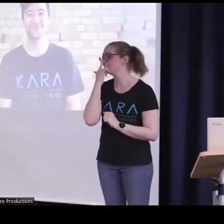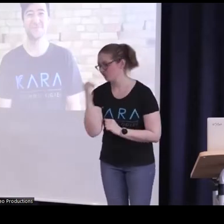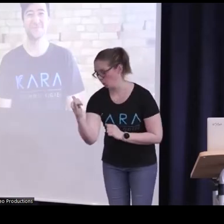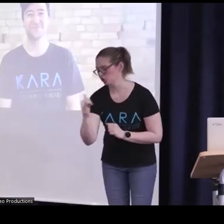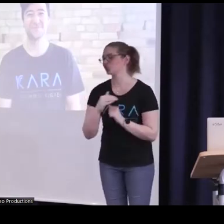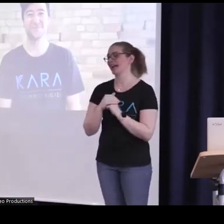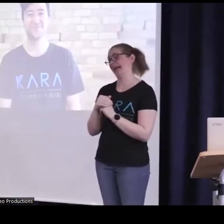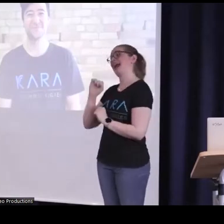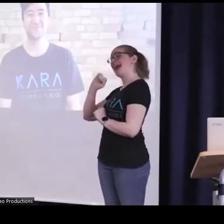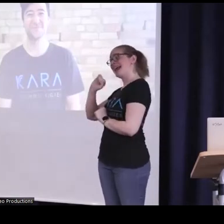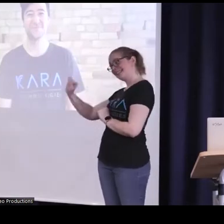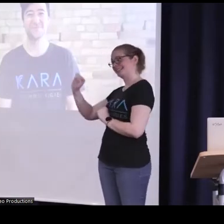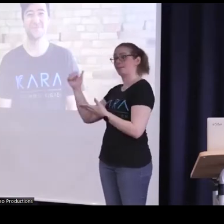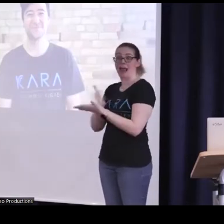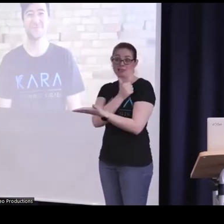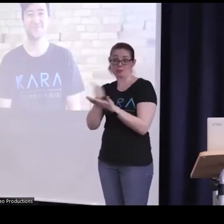here.